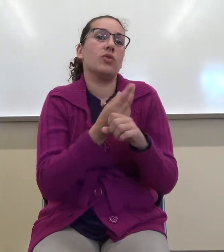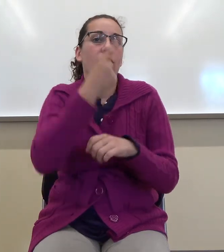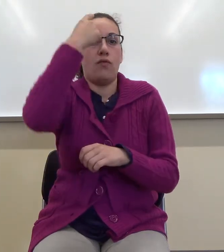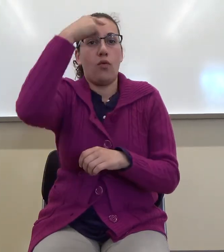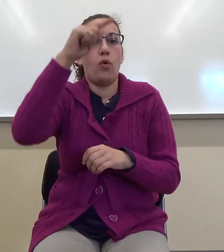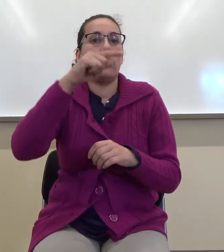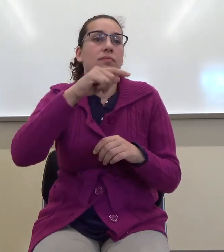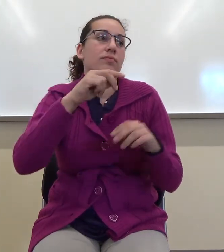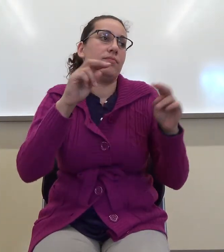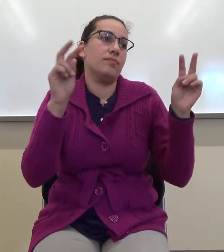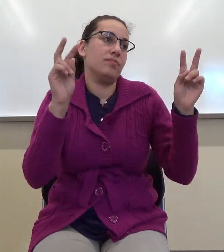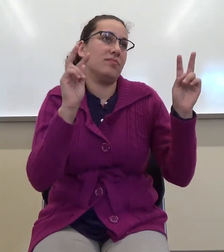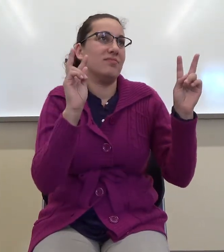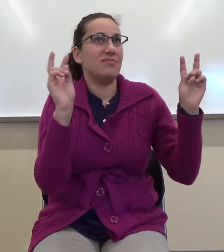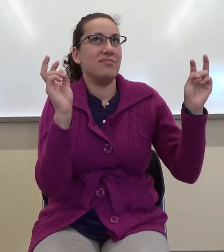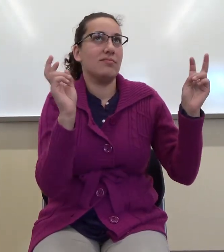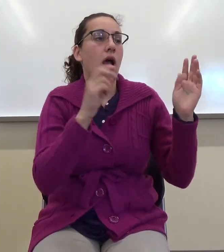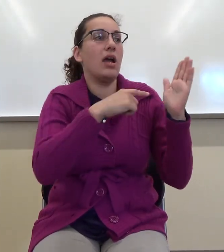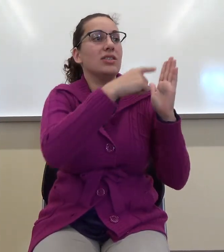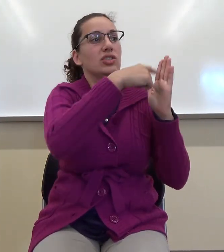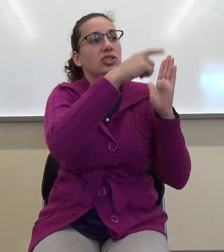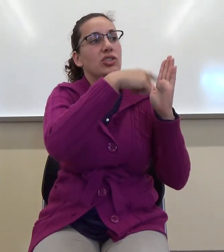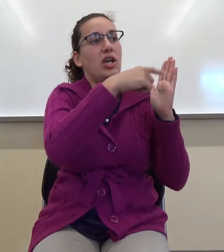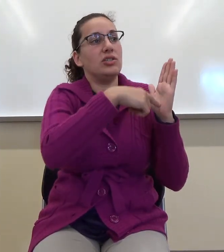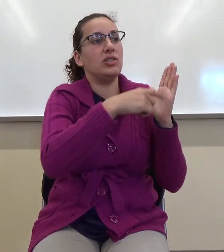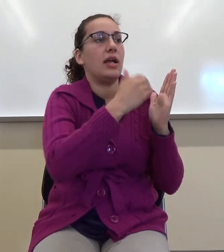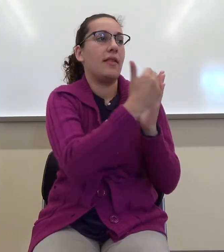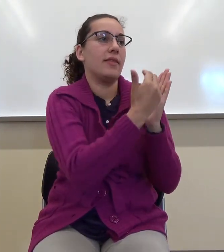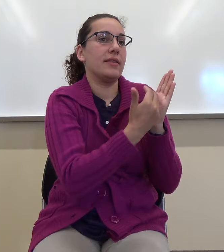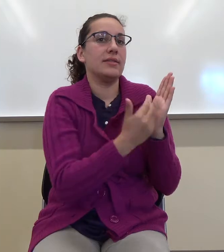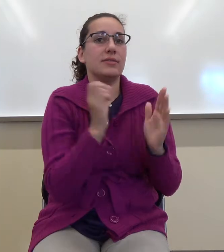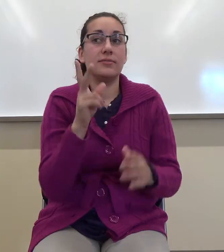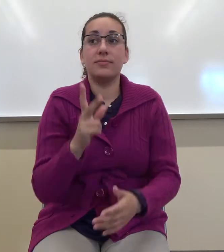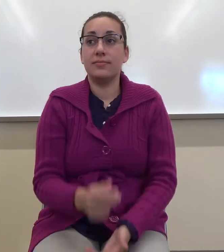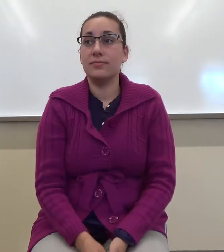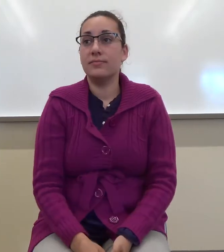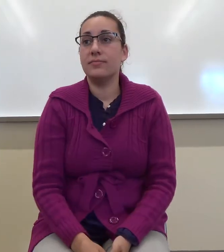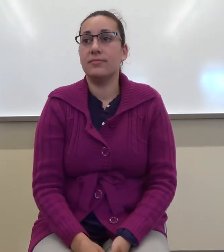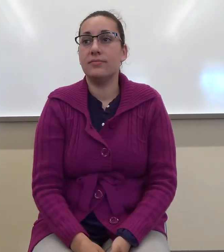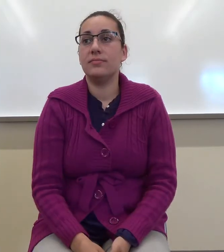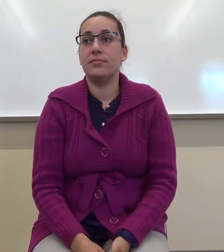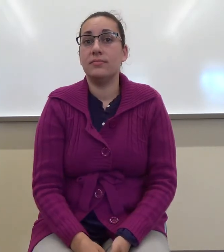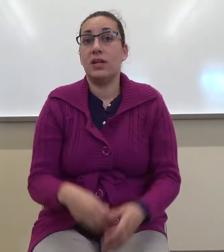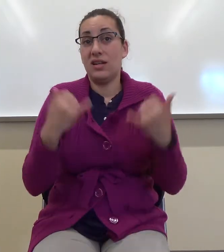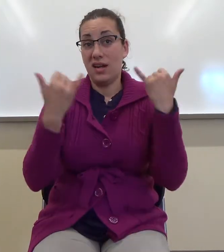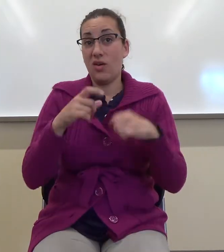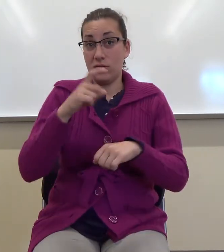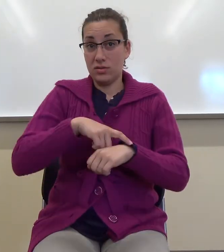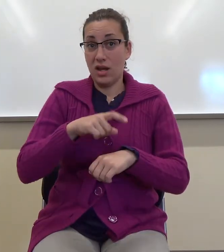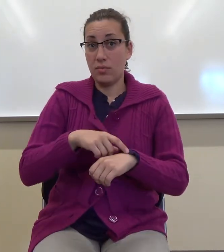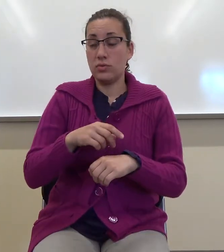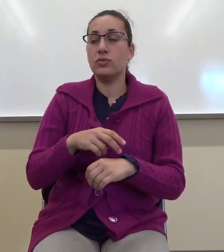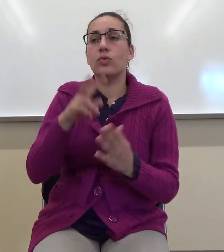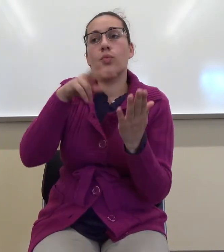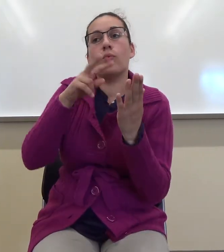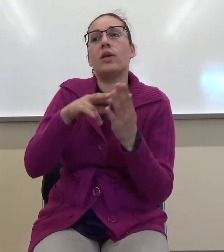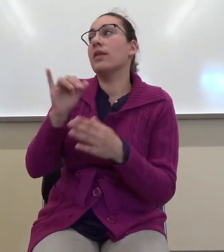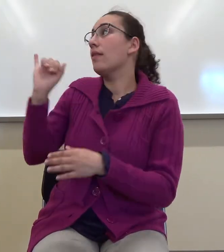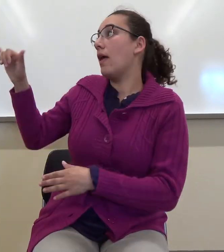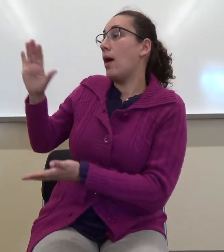checklist, this handout. It's time to look back at it again, okay? So if you don't have that, go to the